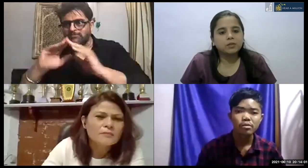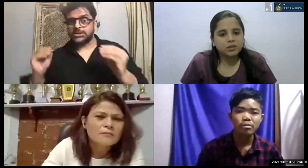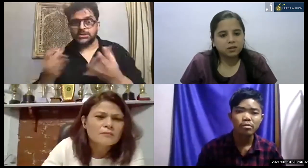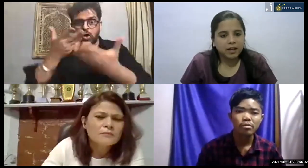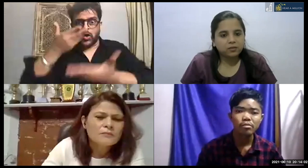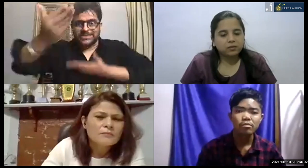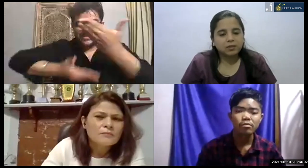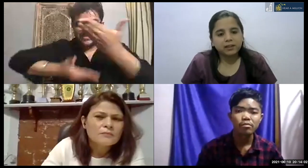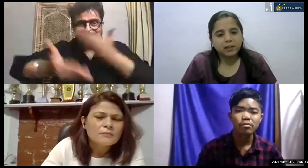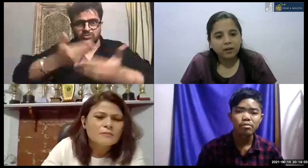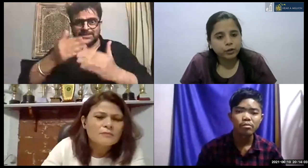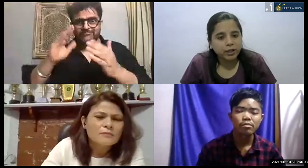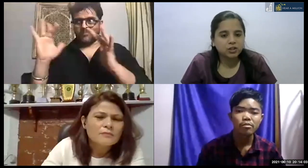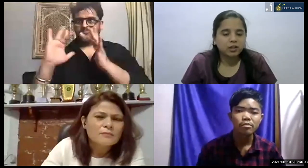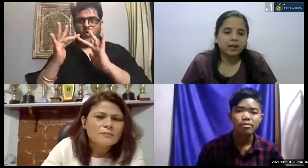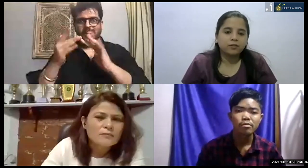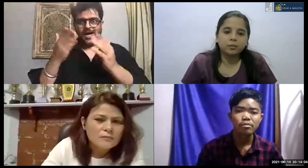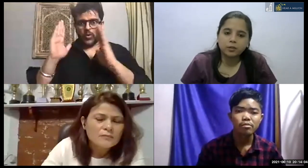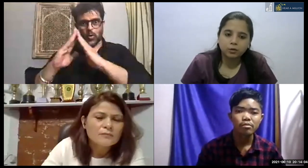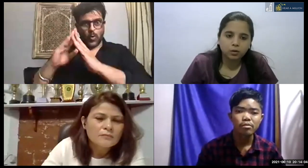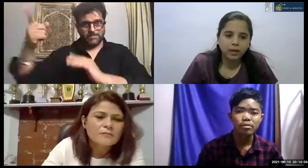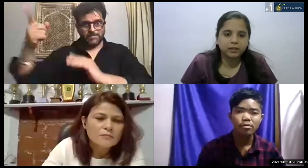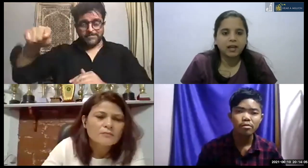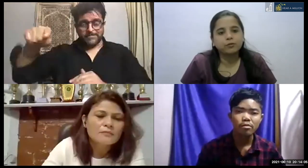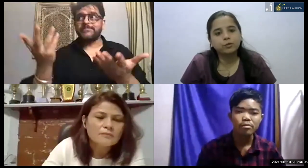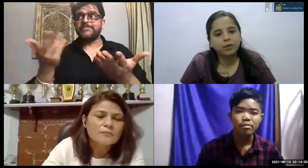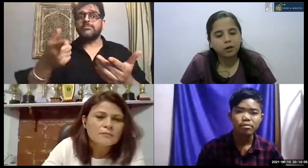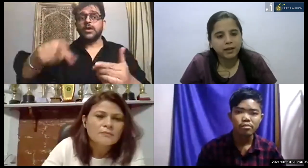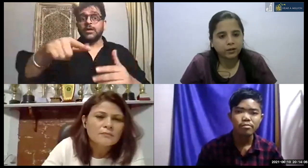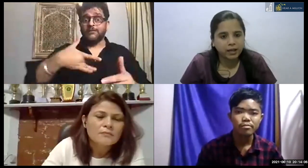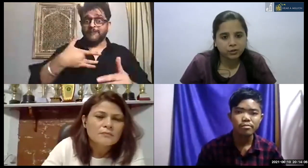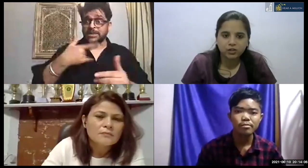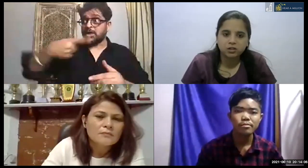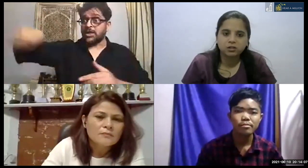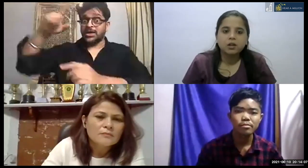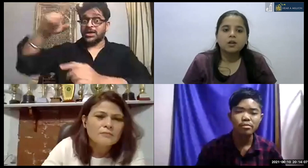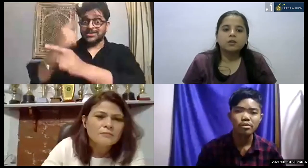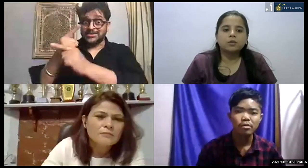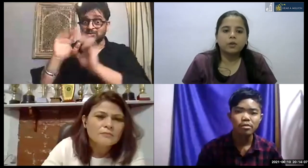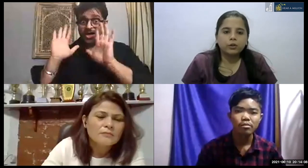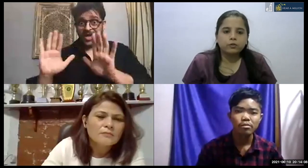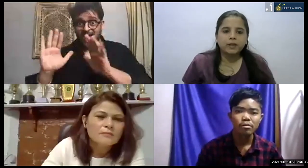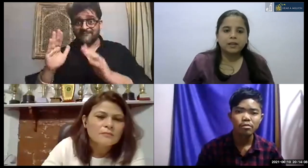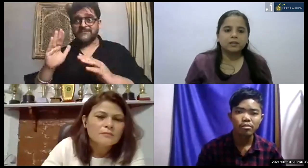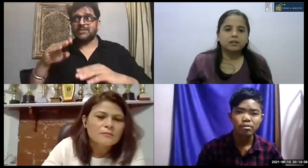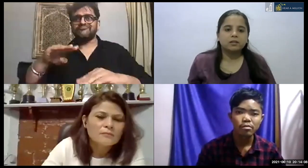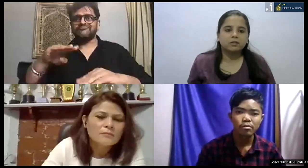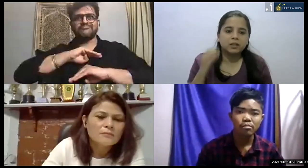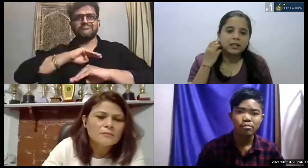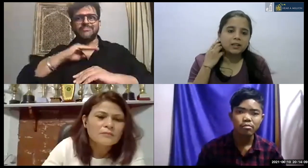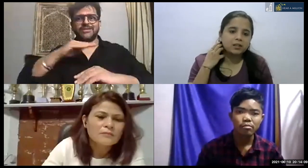didn't have the vision, right? Like they have to teach from their home and they have to do the online education. So what do you